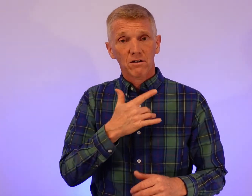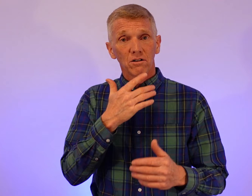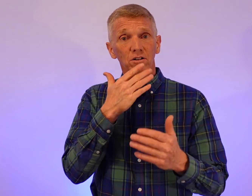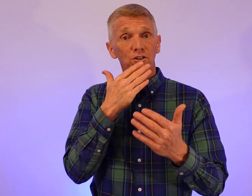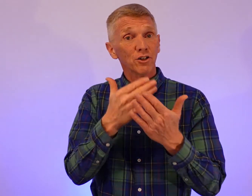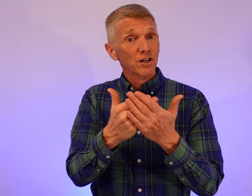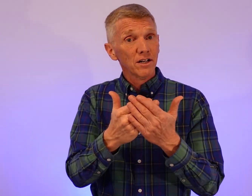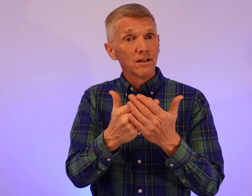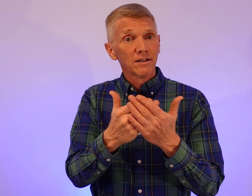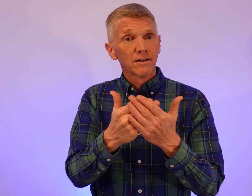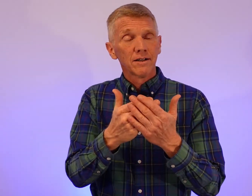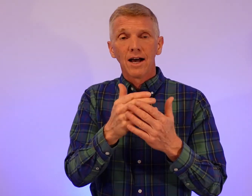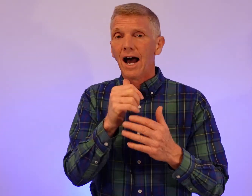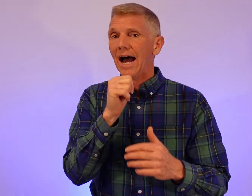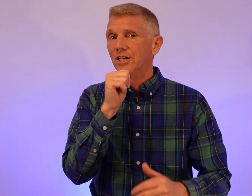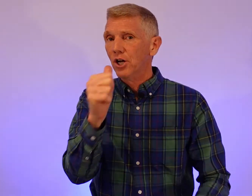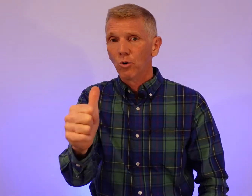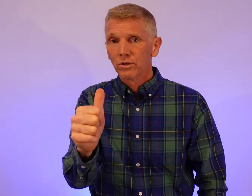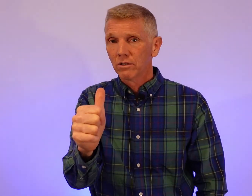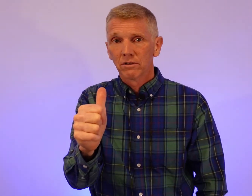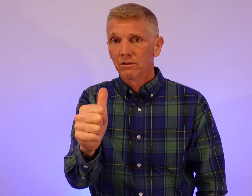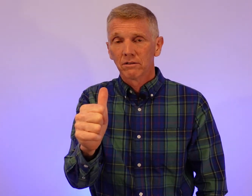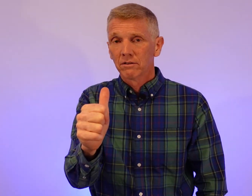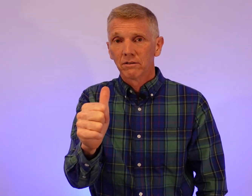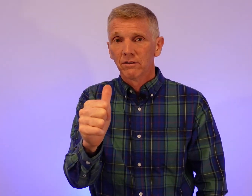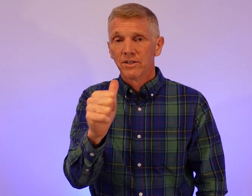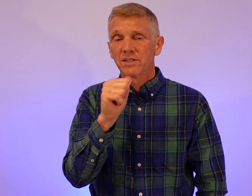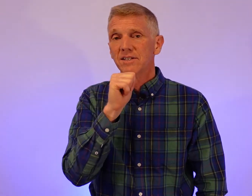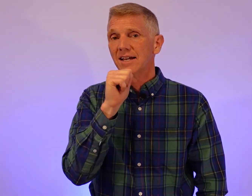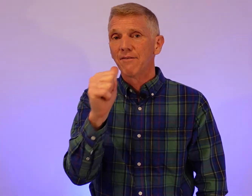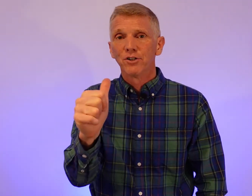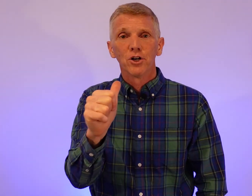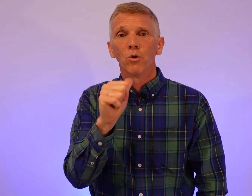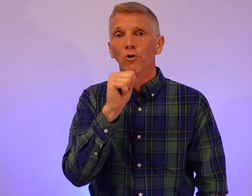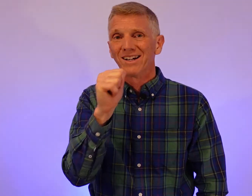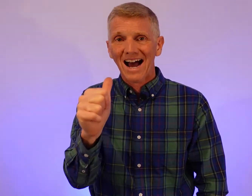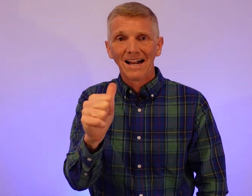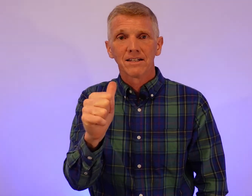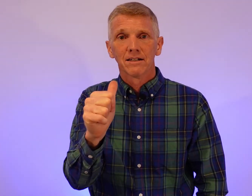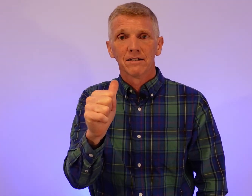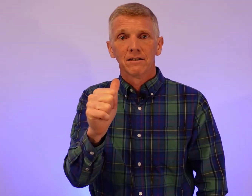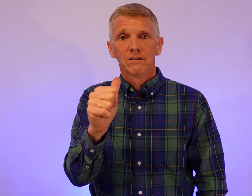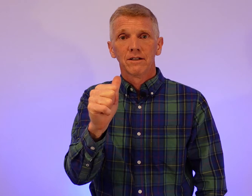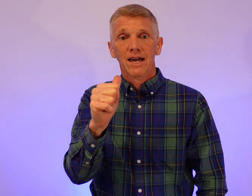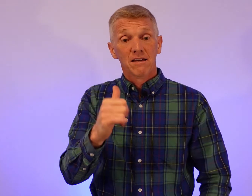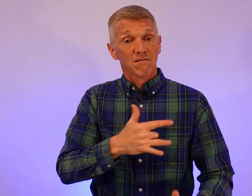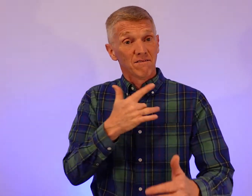Feel good? I don't. This is the sign for don't or not. Okay?